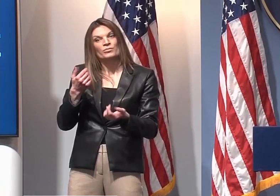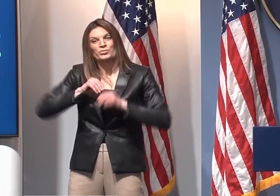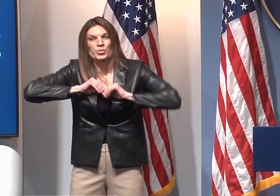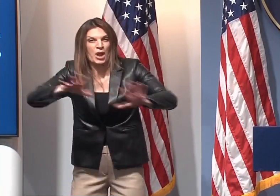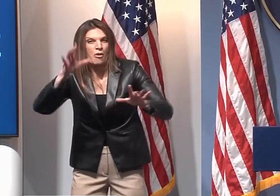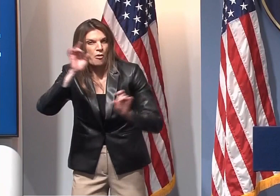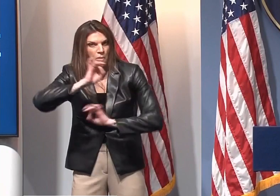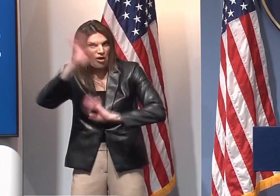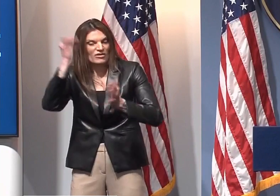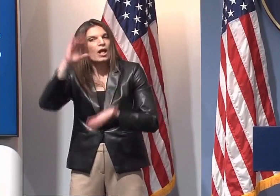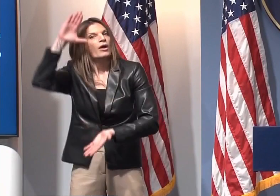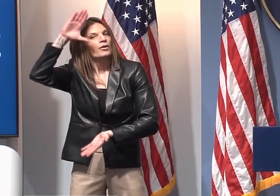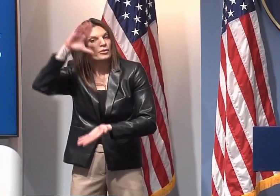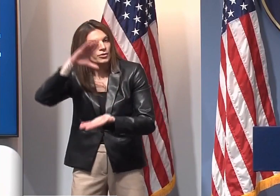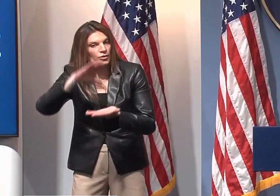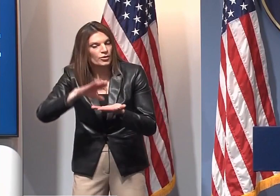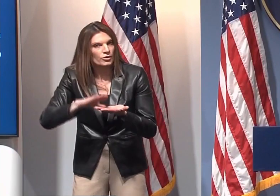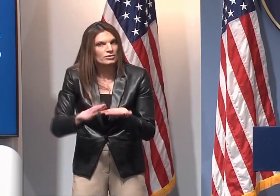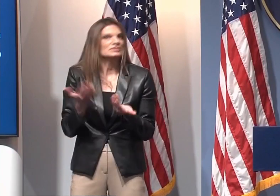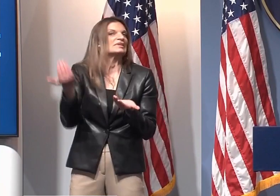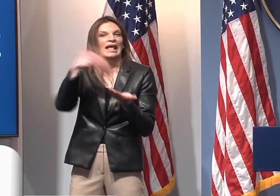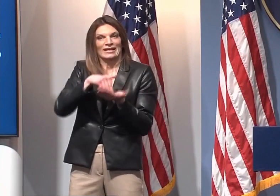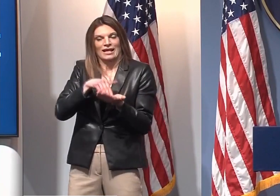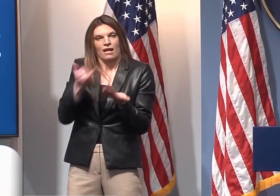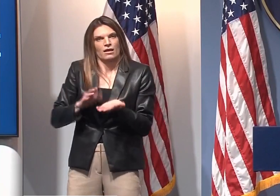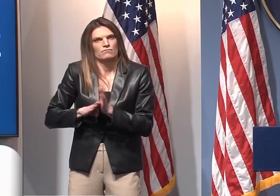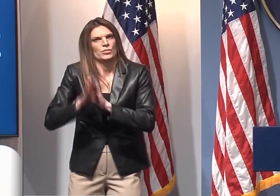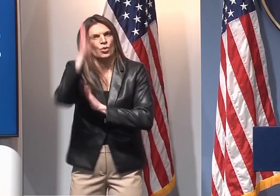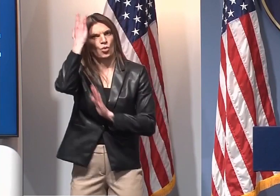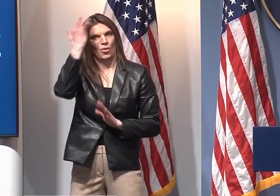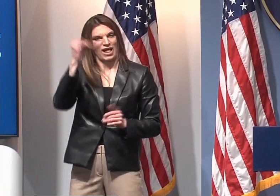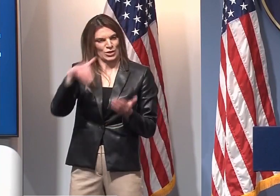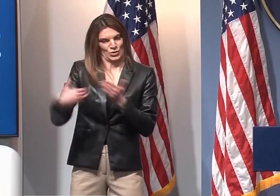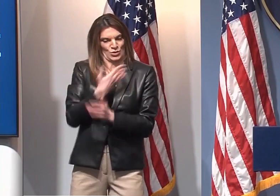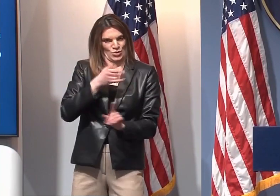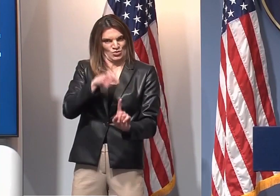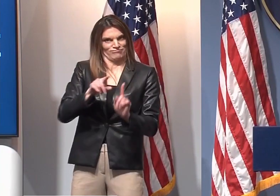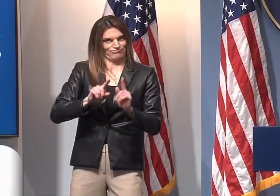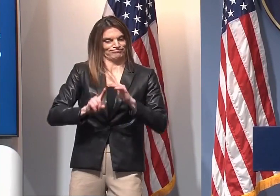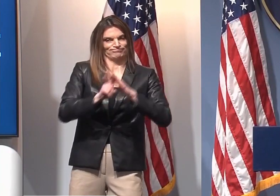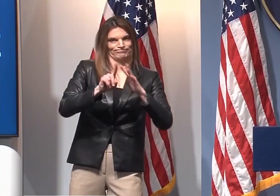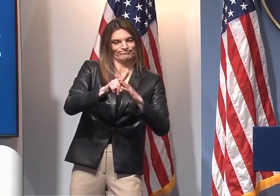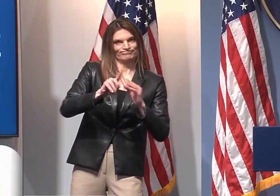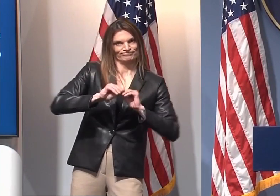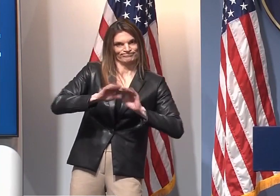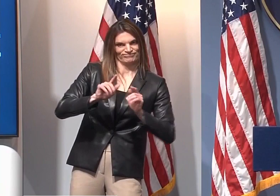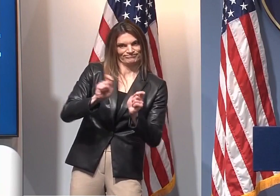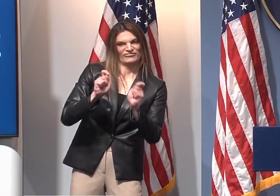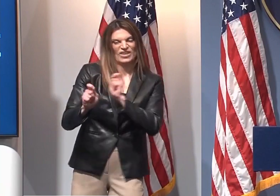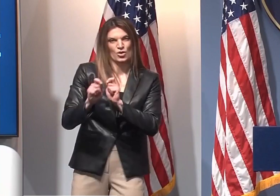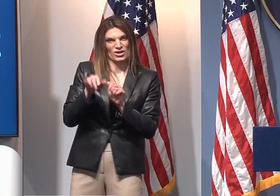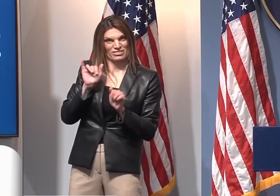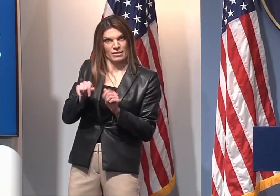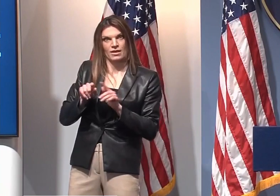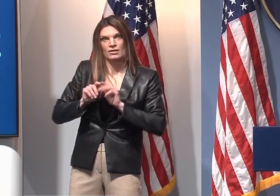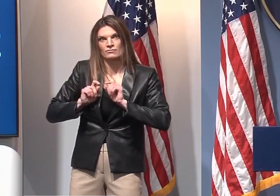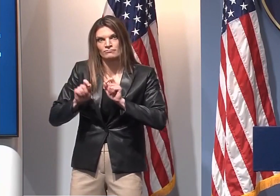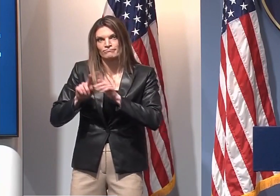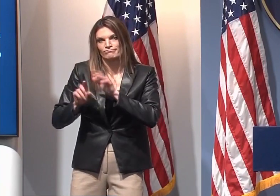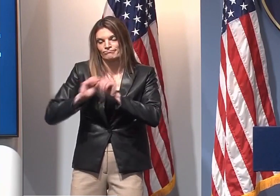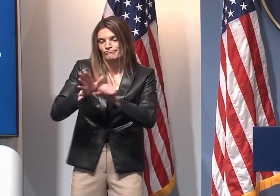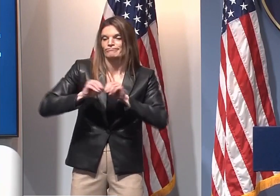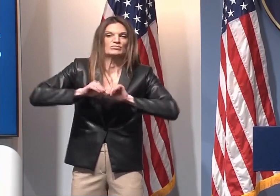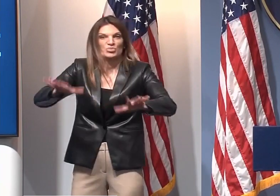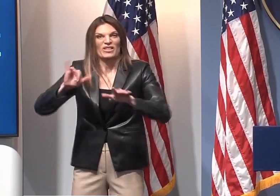part of why we are seeing the increase that we have in Michigan. And that's precisely why we've got to make use of